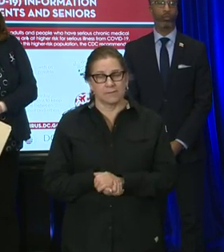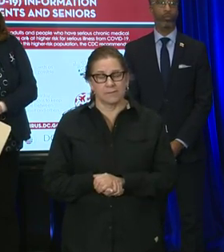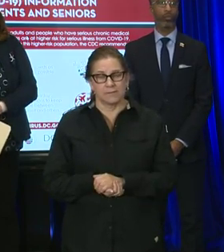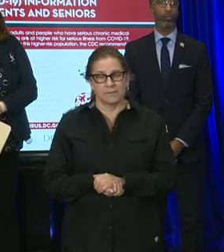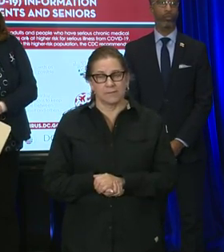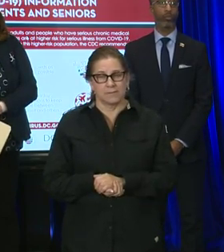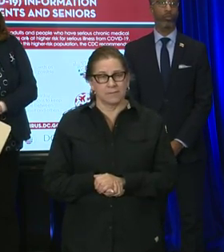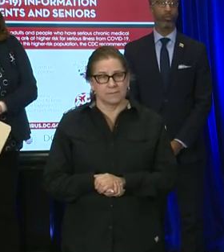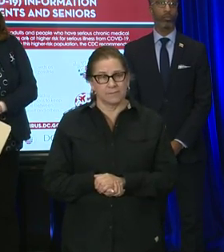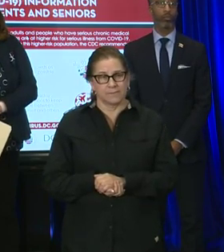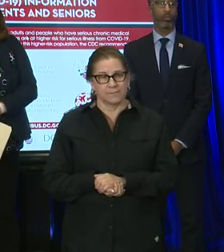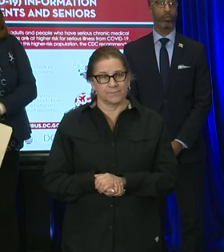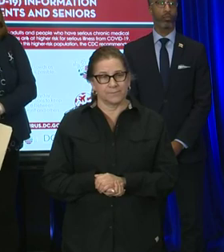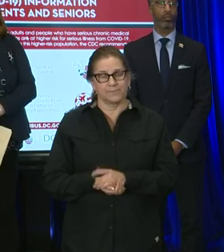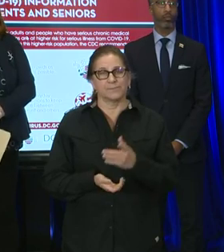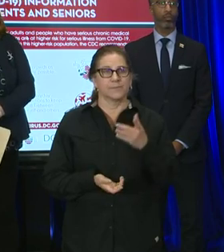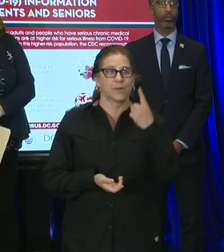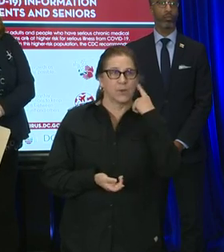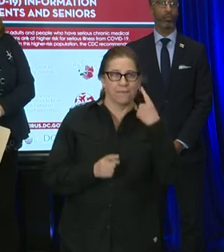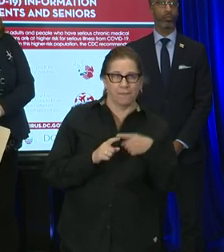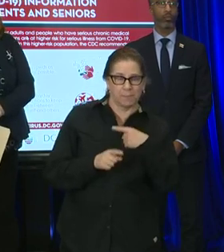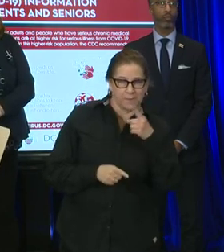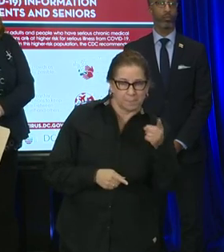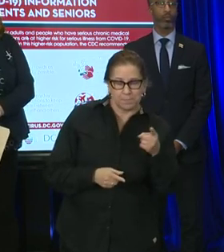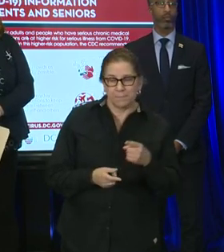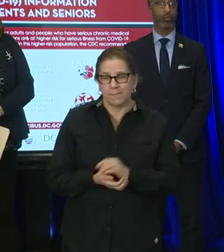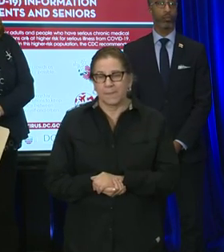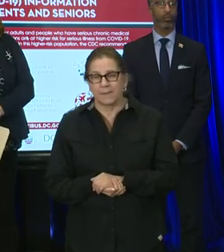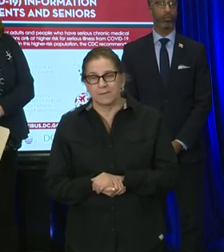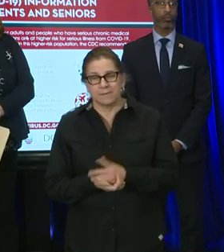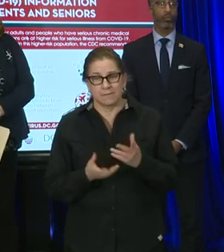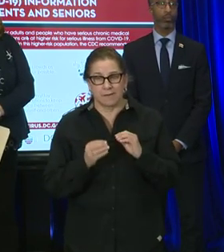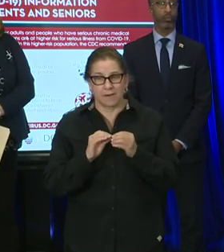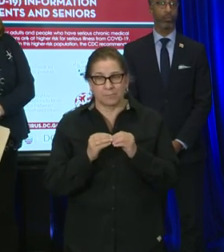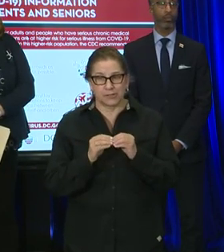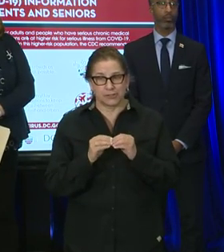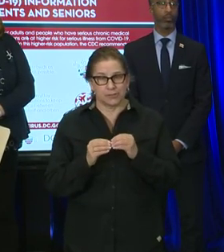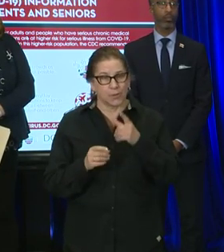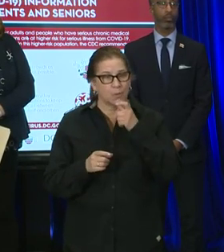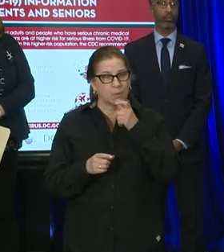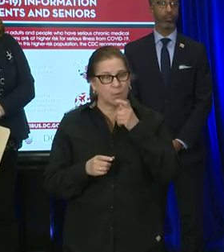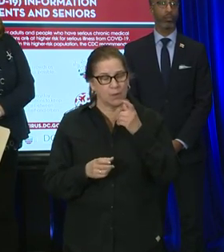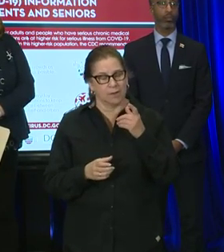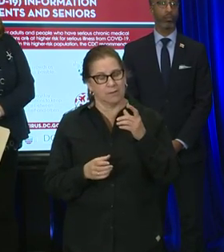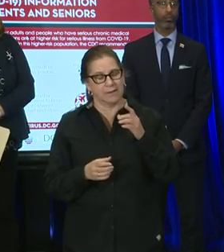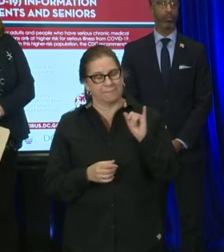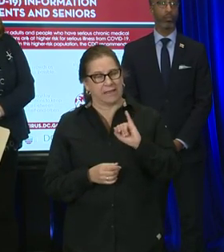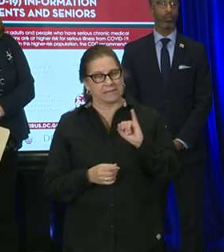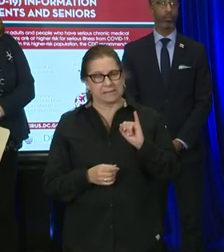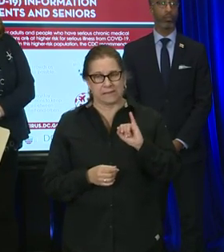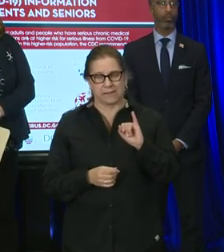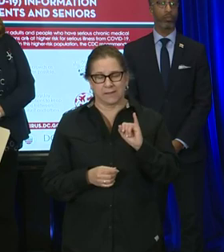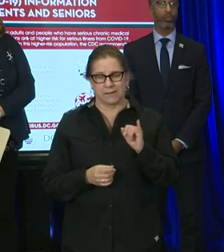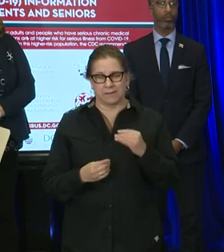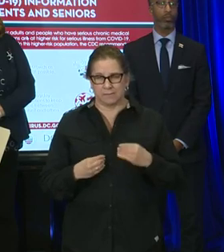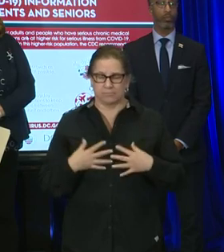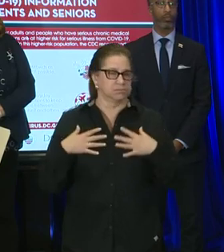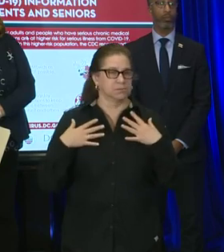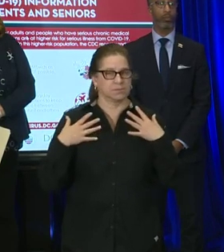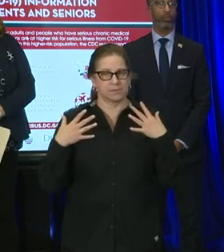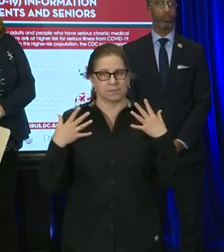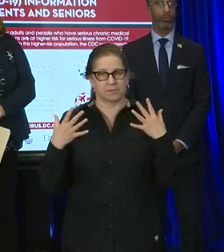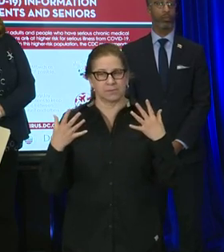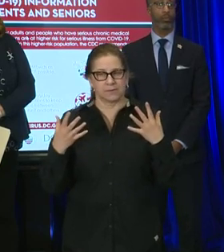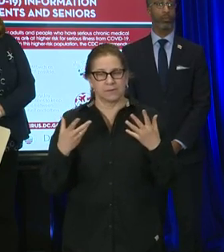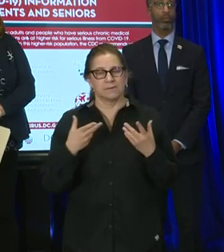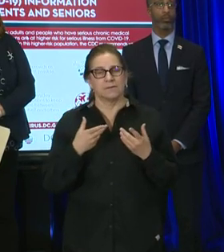to reporting numbers of infections, we will soon be able to report people who are in recovery.